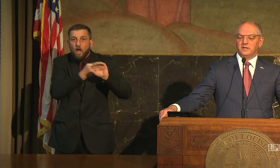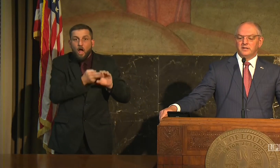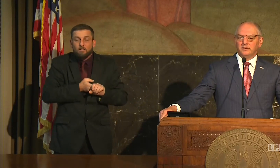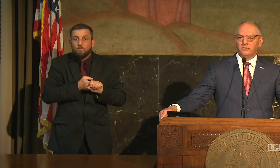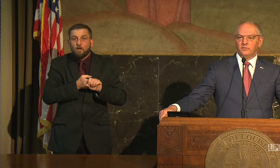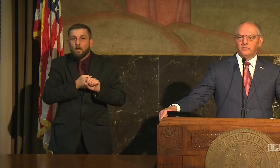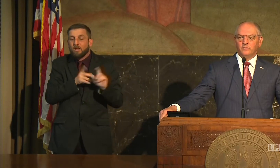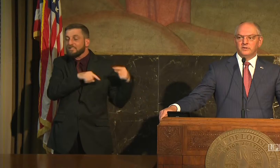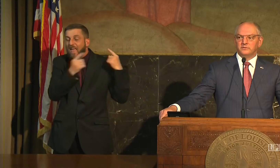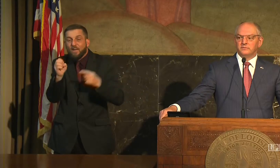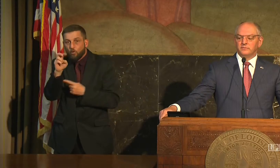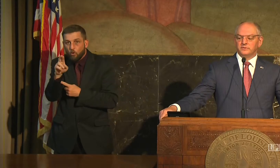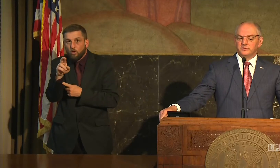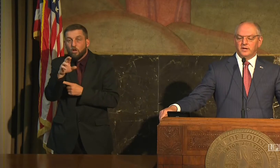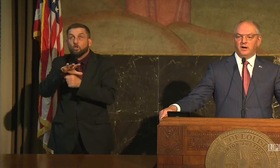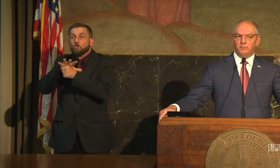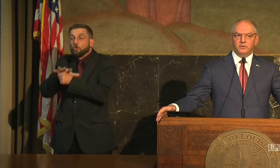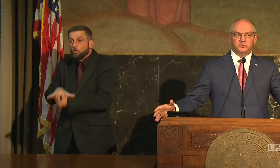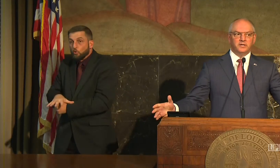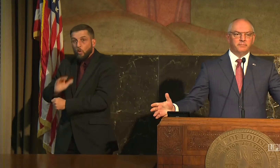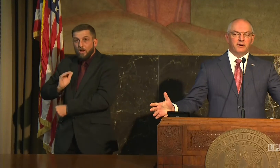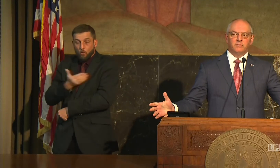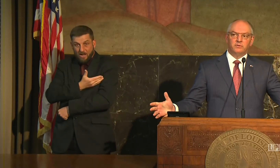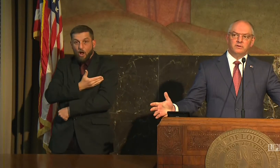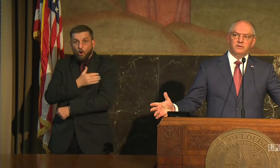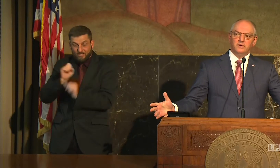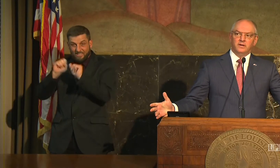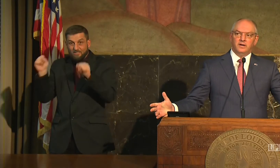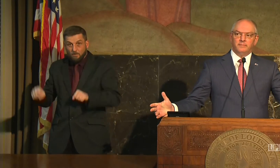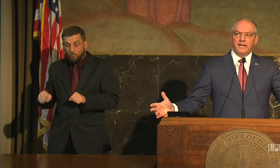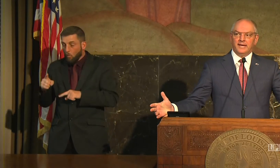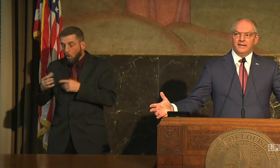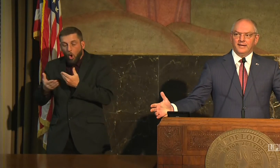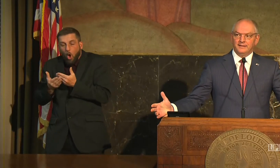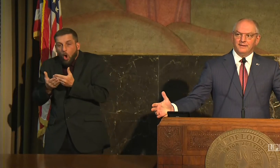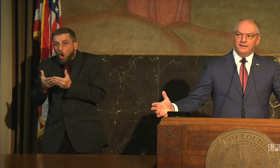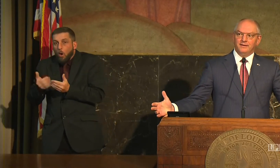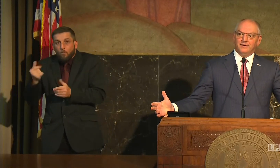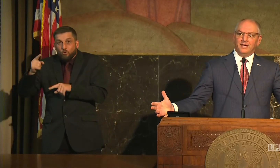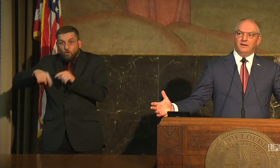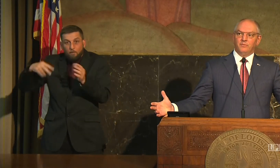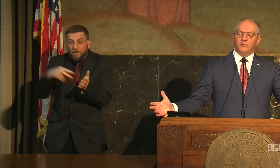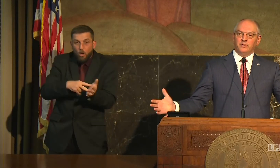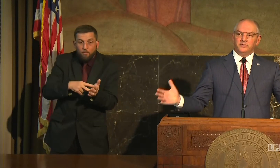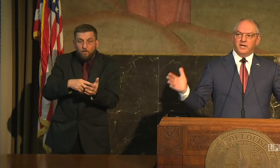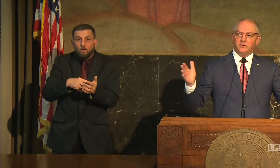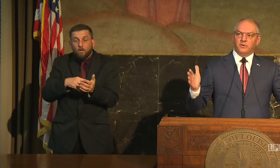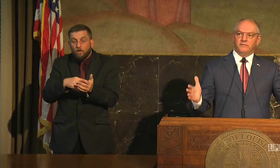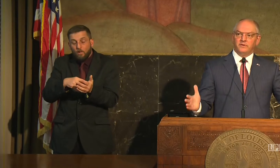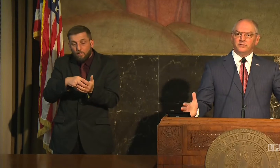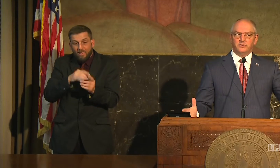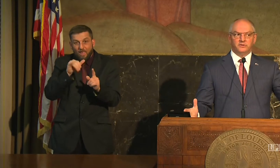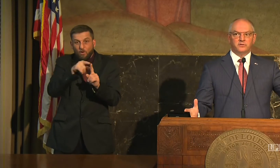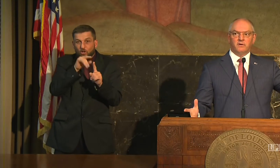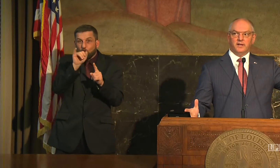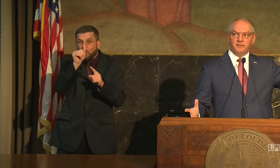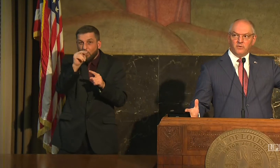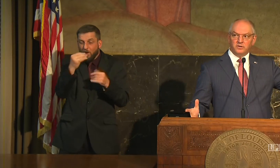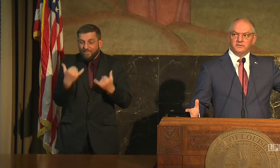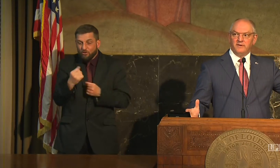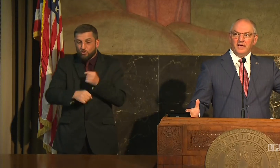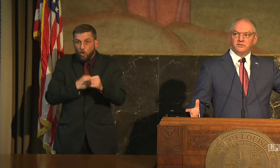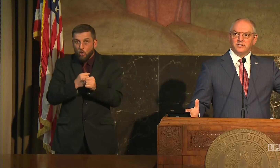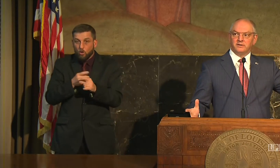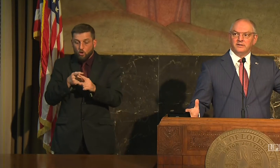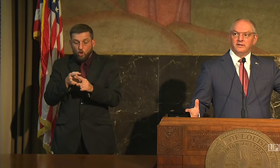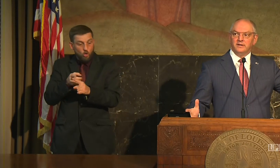system was almost unbearable. And again, we were in January of this year. This started in